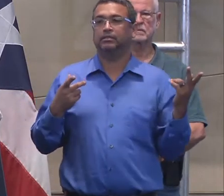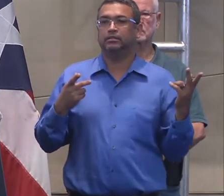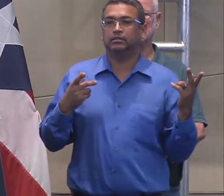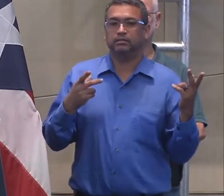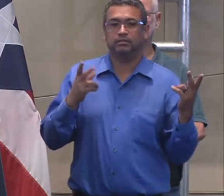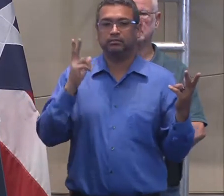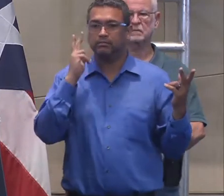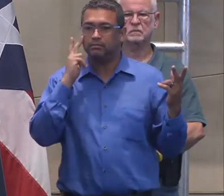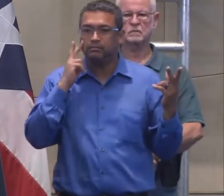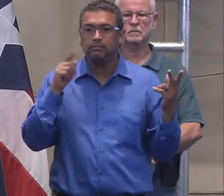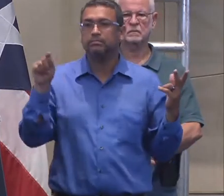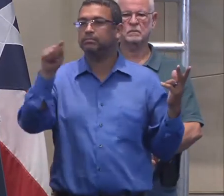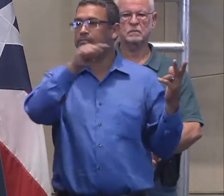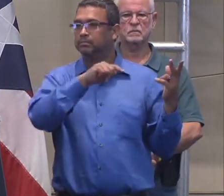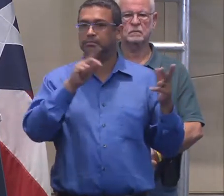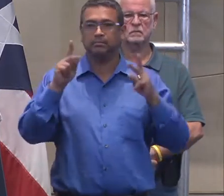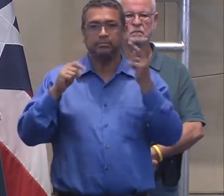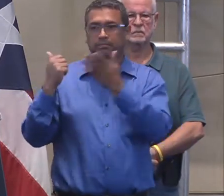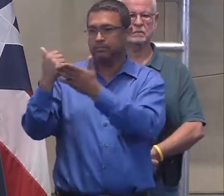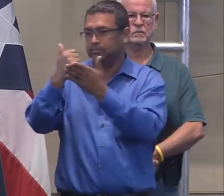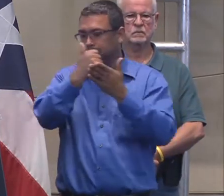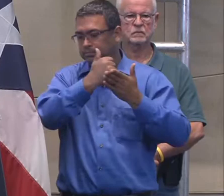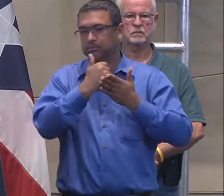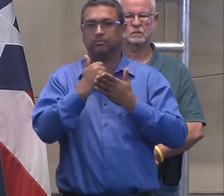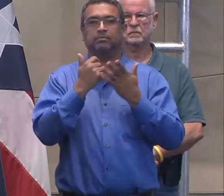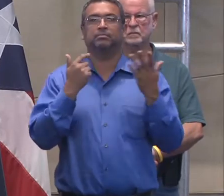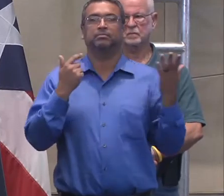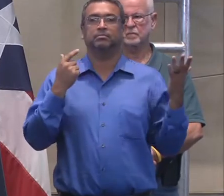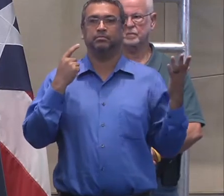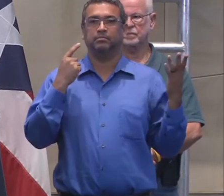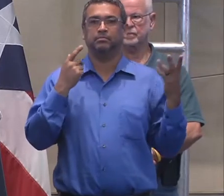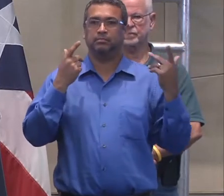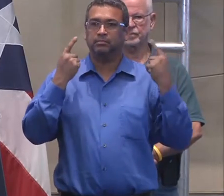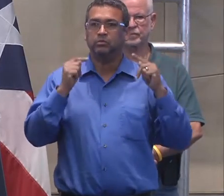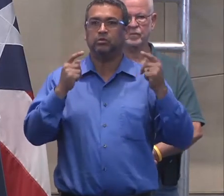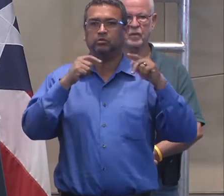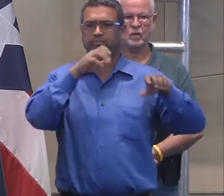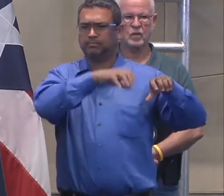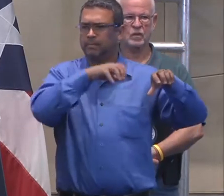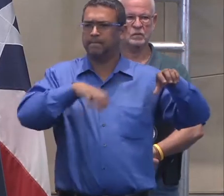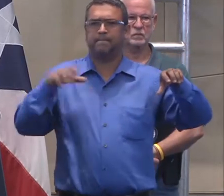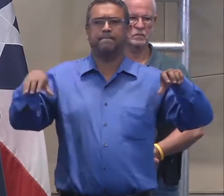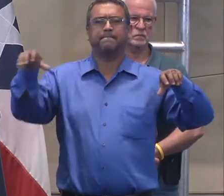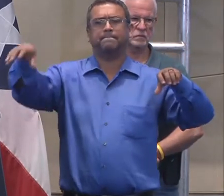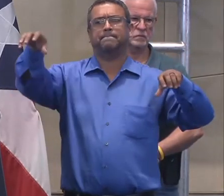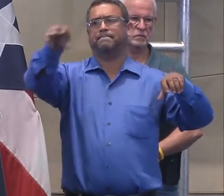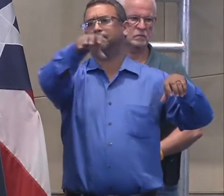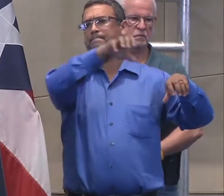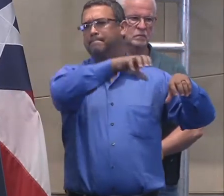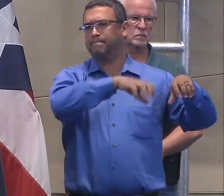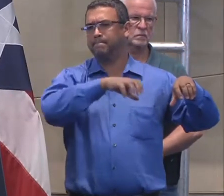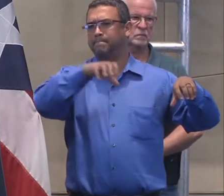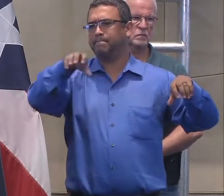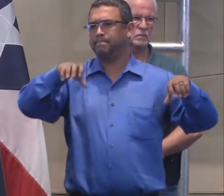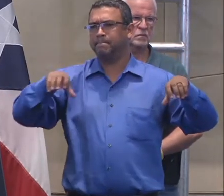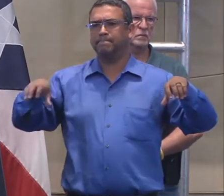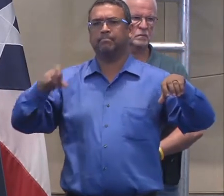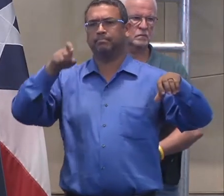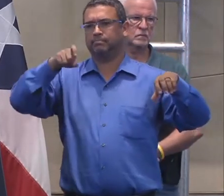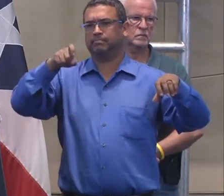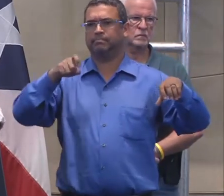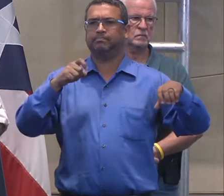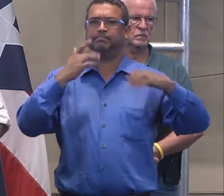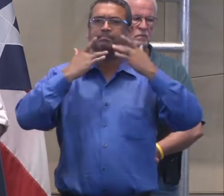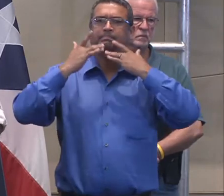collaborators work with us so that we can have as many generators as possible in the greater areas of needs of